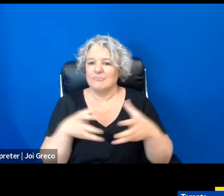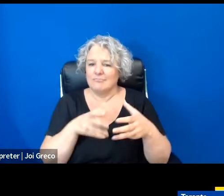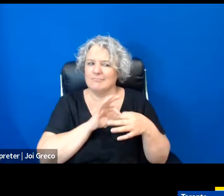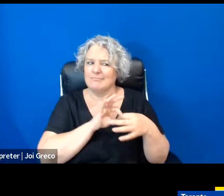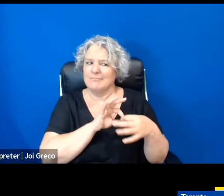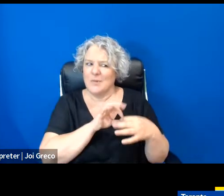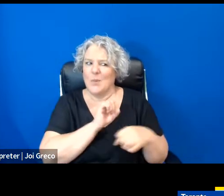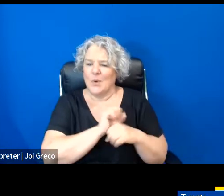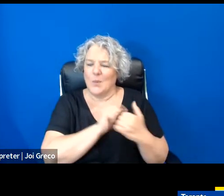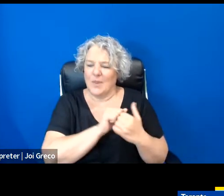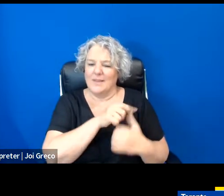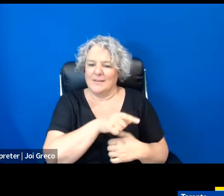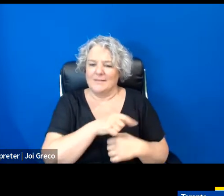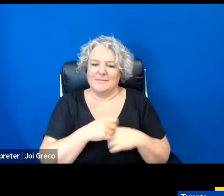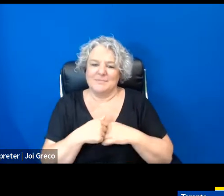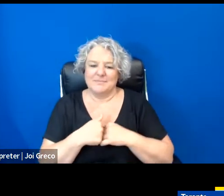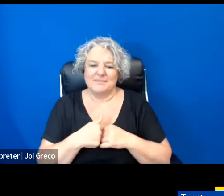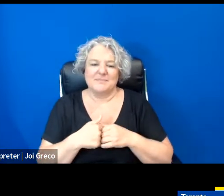work within it.